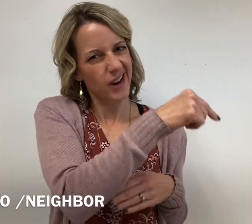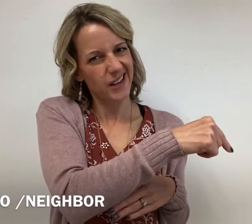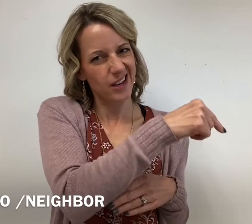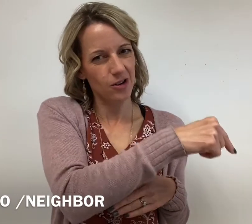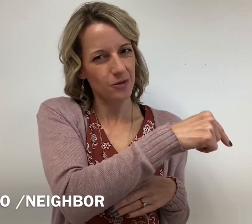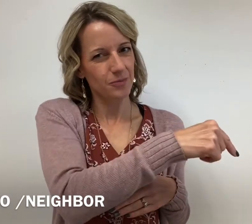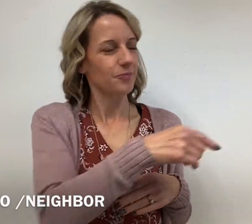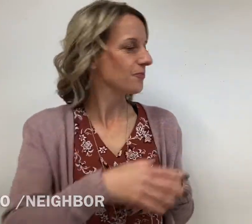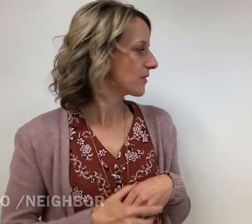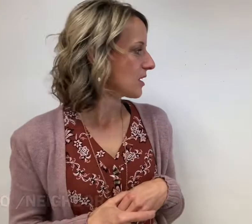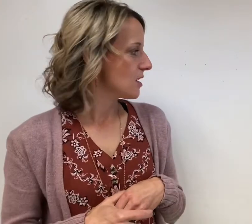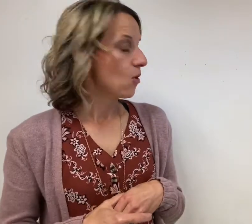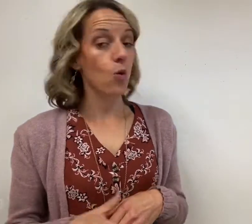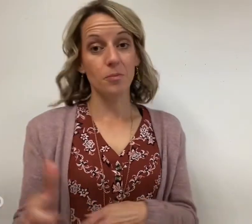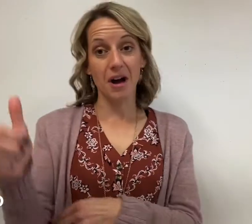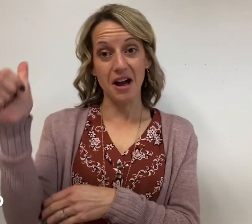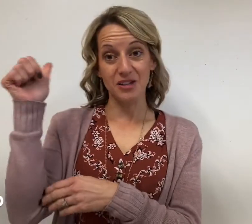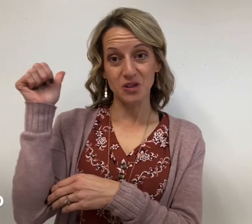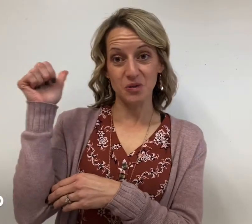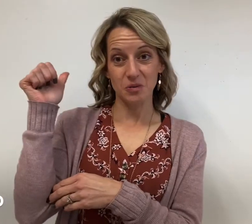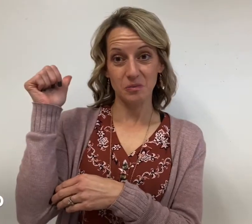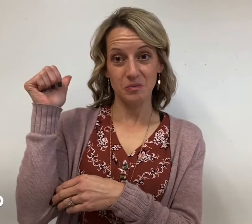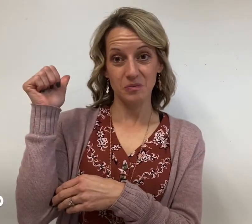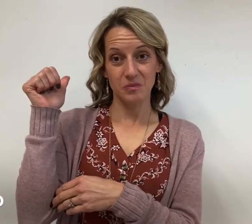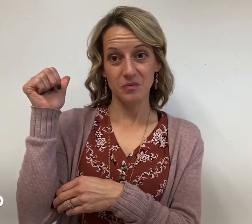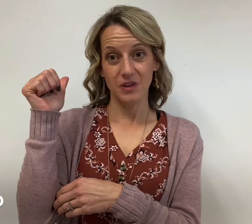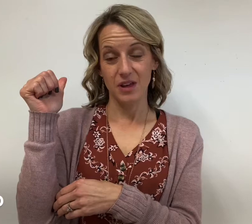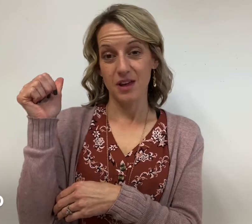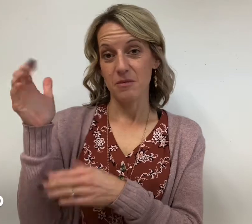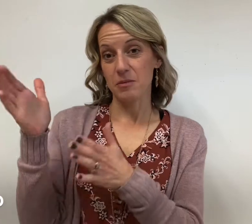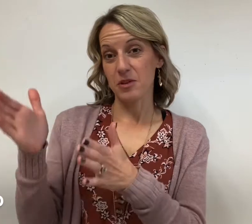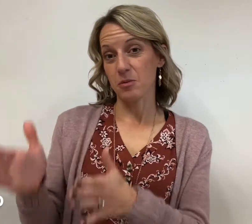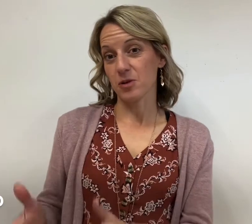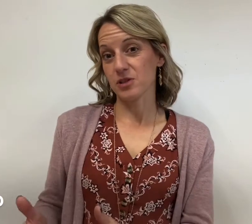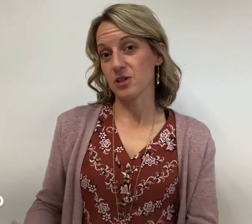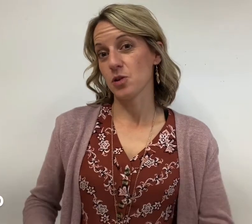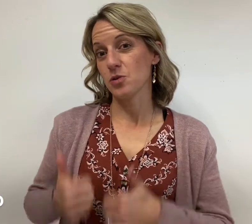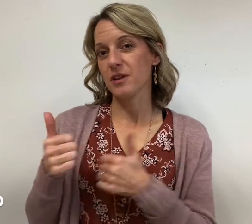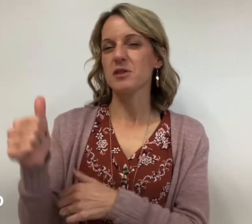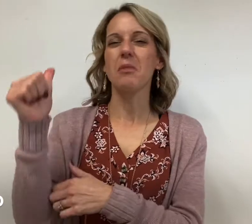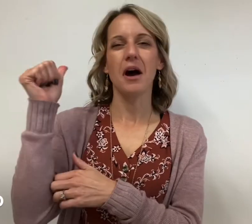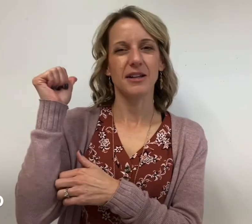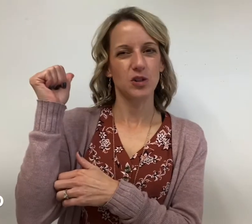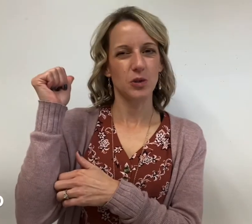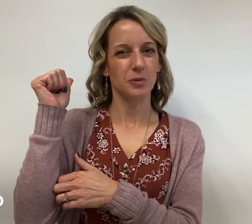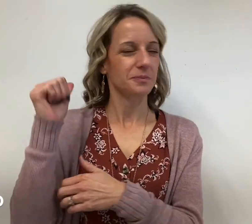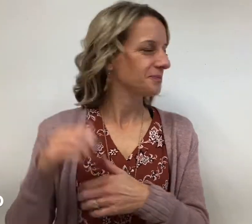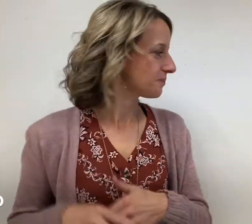here. Or behind you, maybe the person who lives behind you.